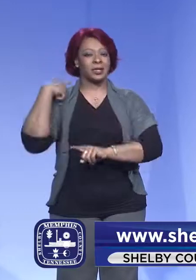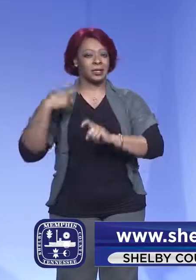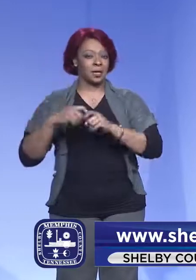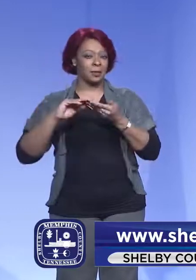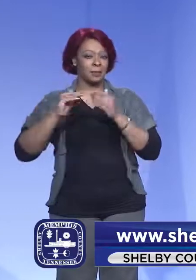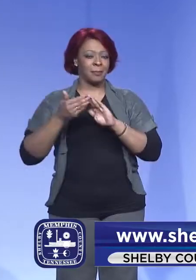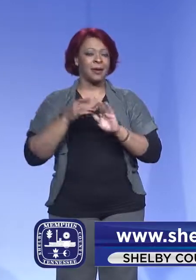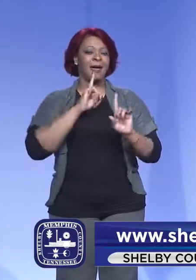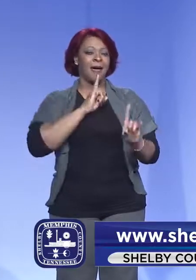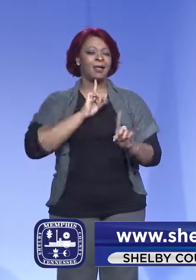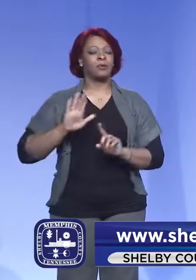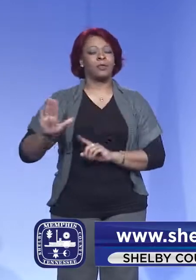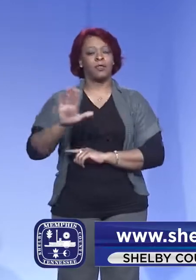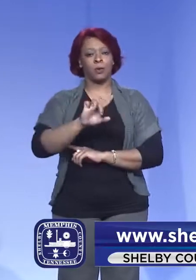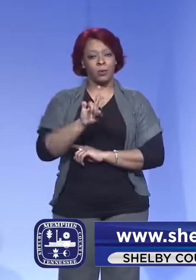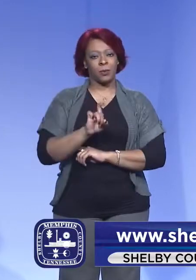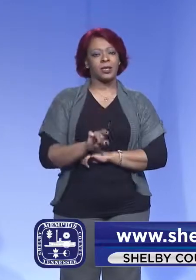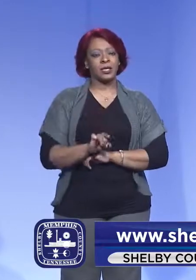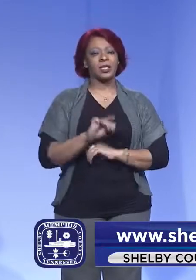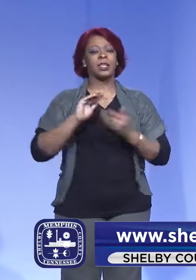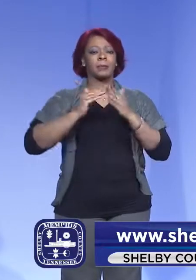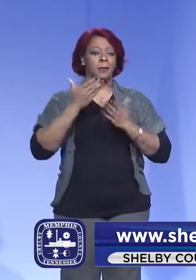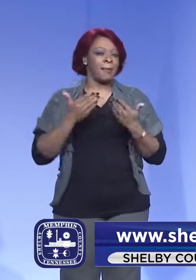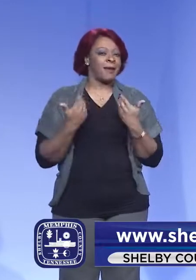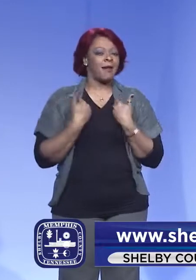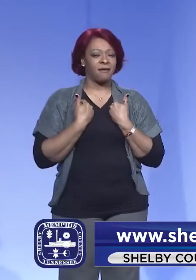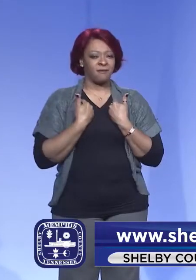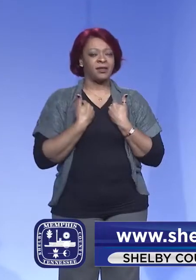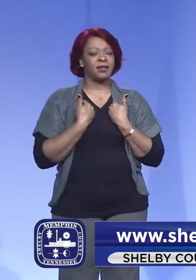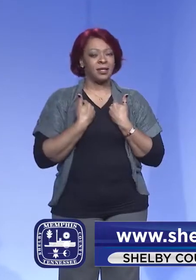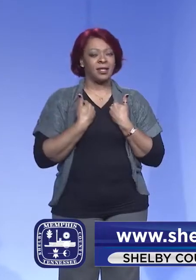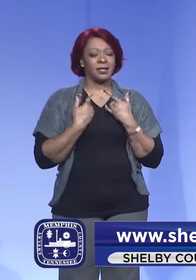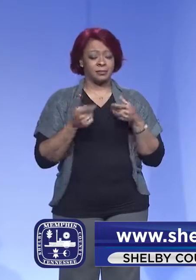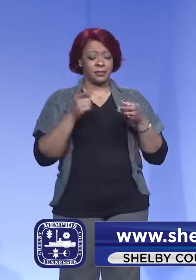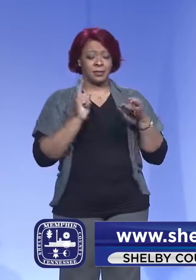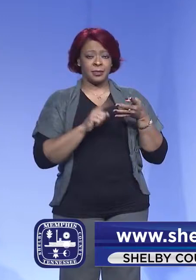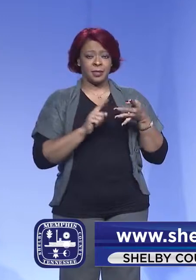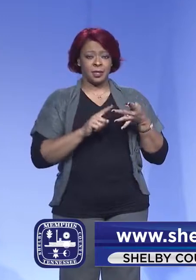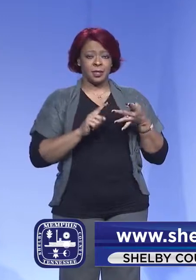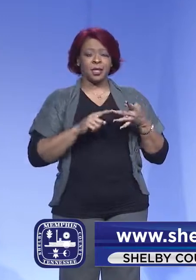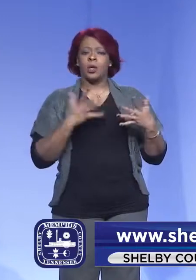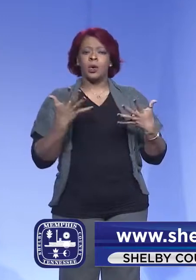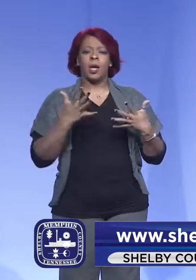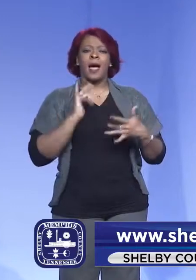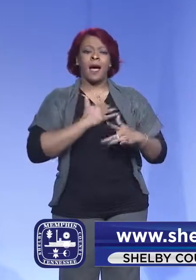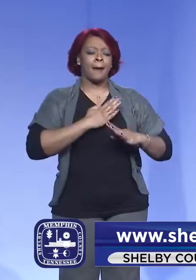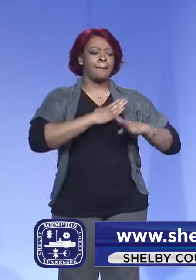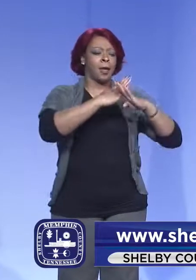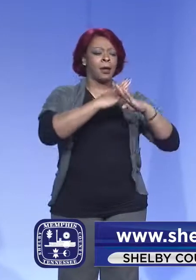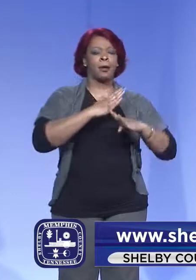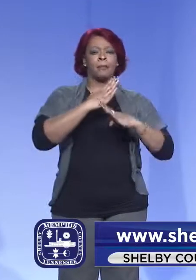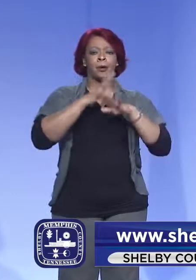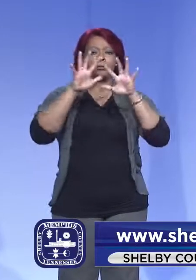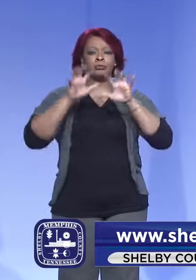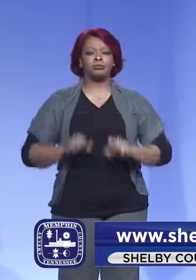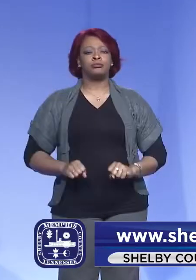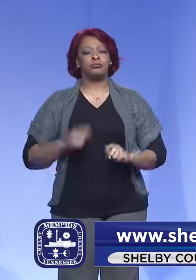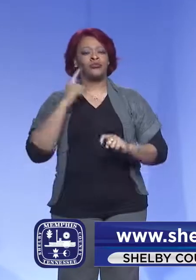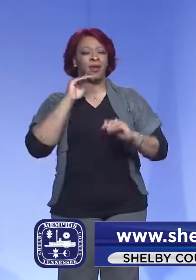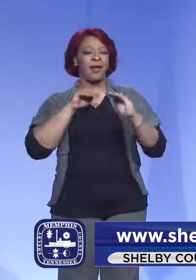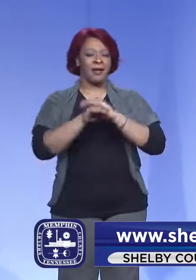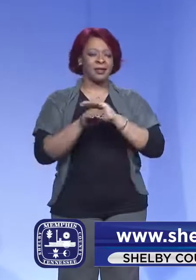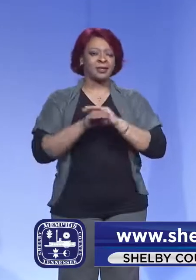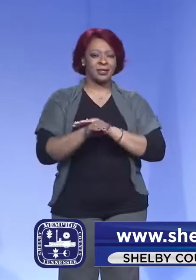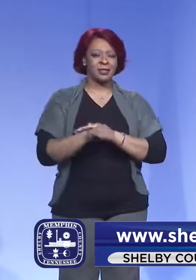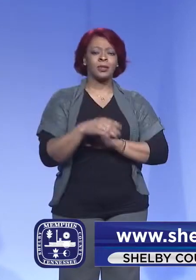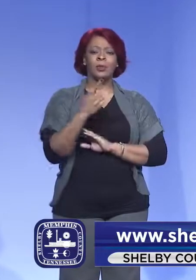and answering questions that the community may have. And lastly, to remove what are barriers to access. So one